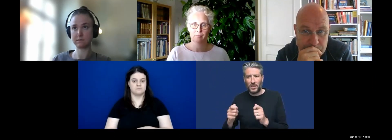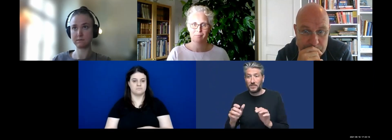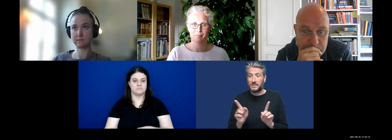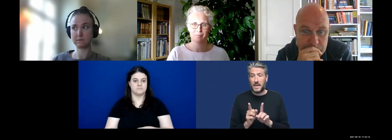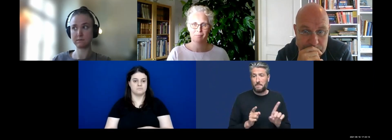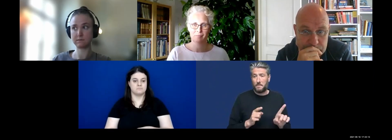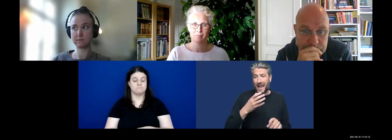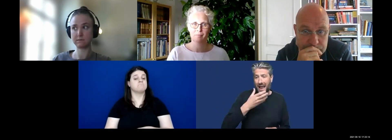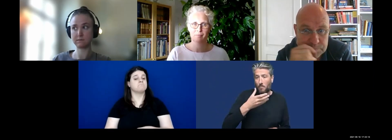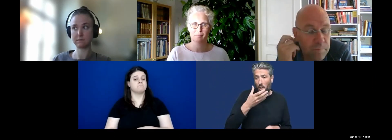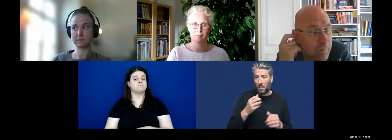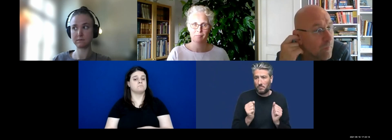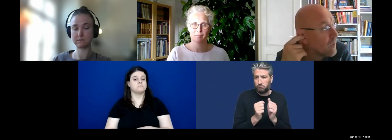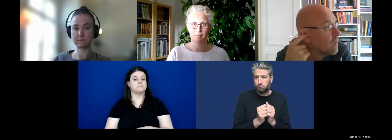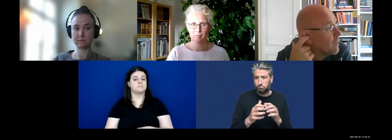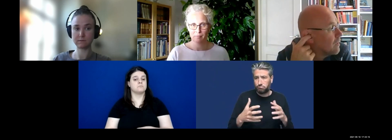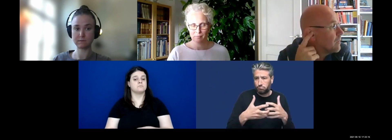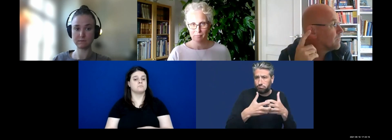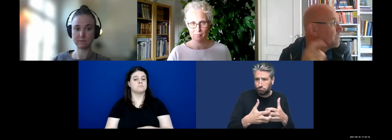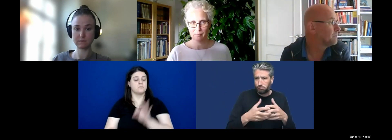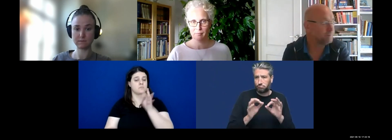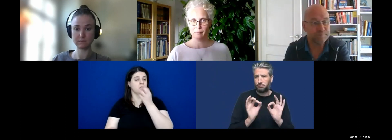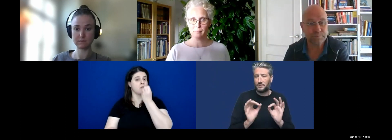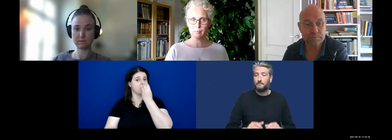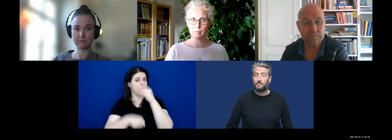Yeah, that's a great comment.